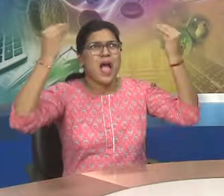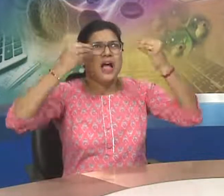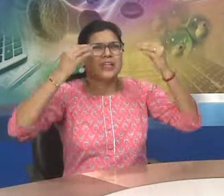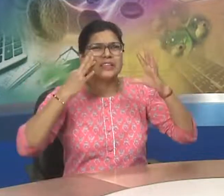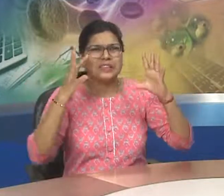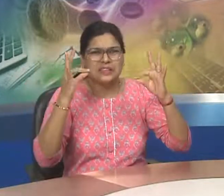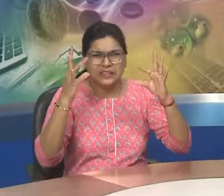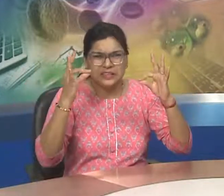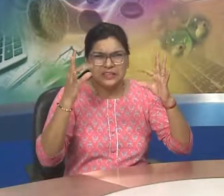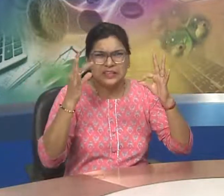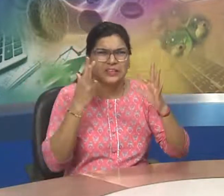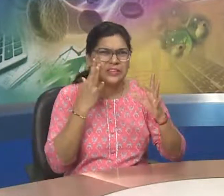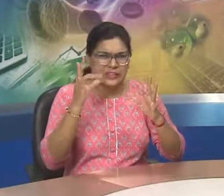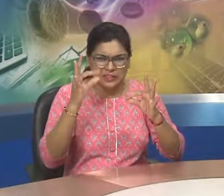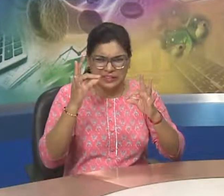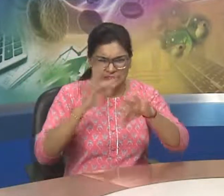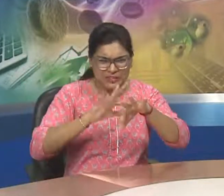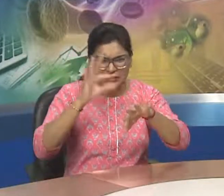which greatly influence